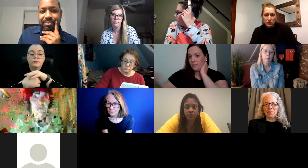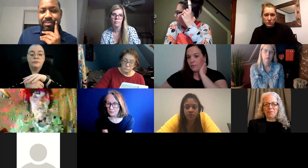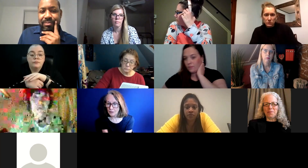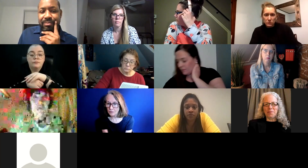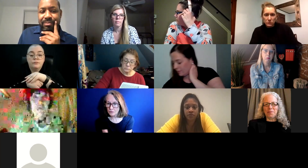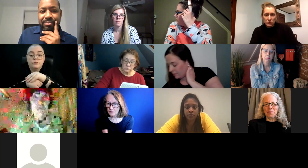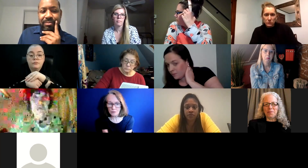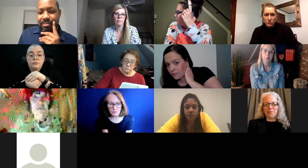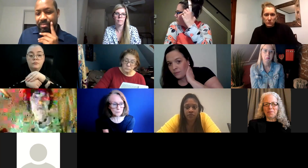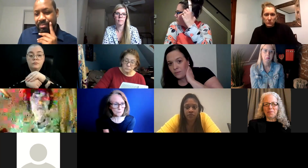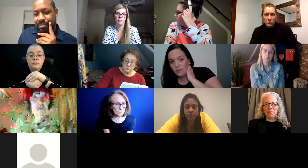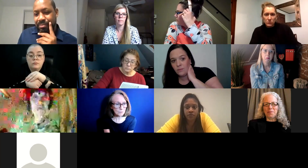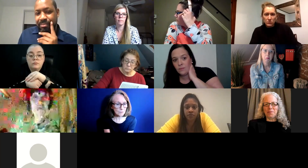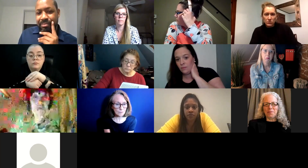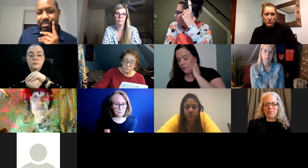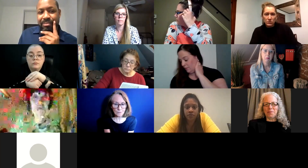I don't see anything.